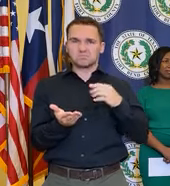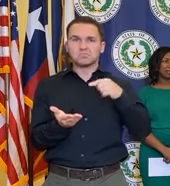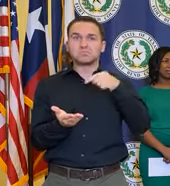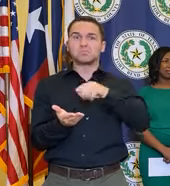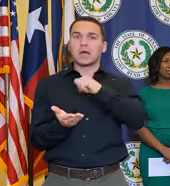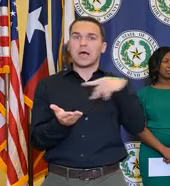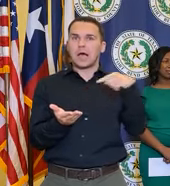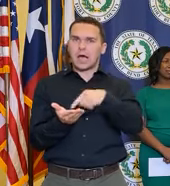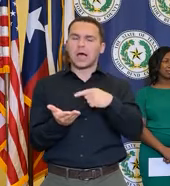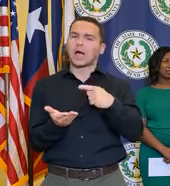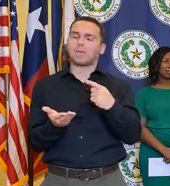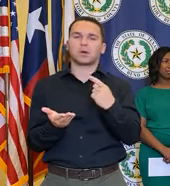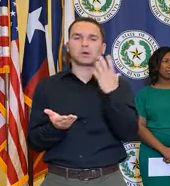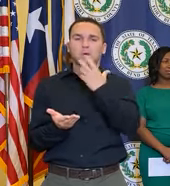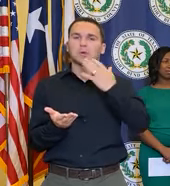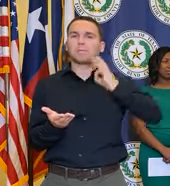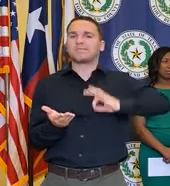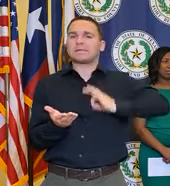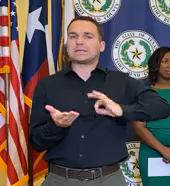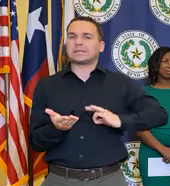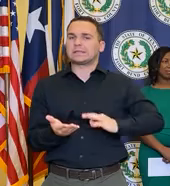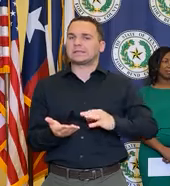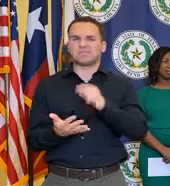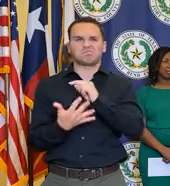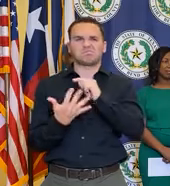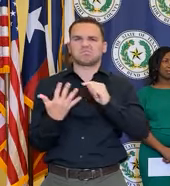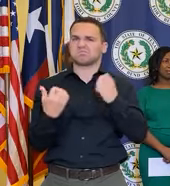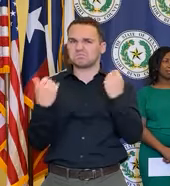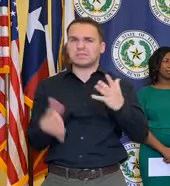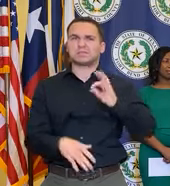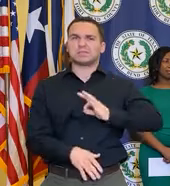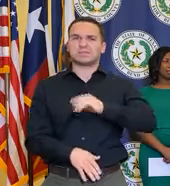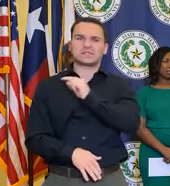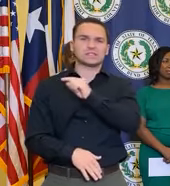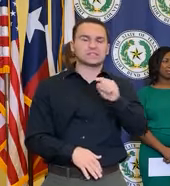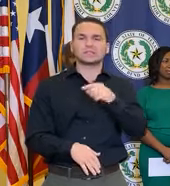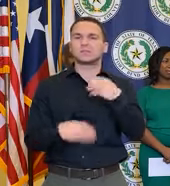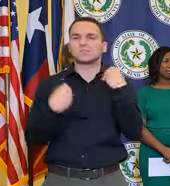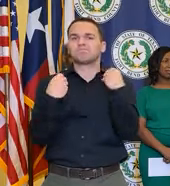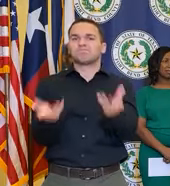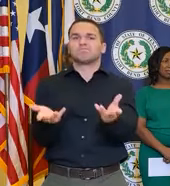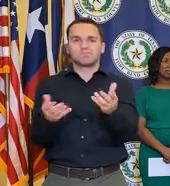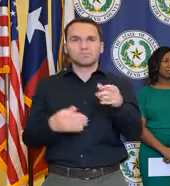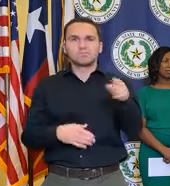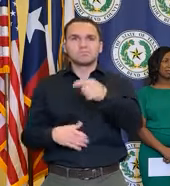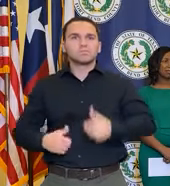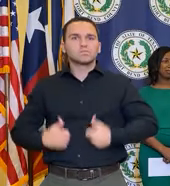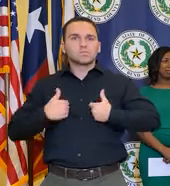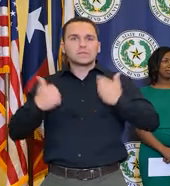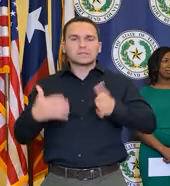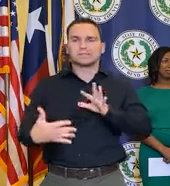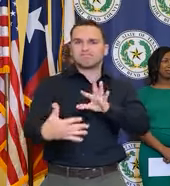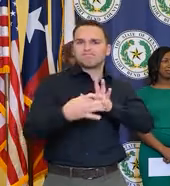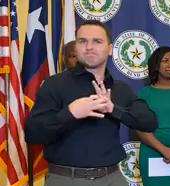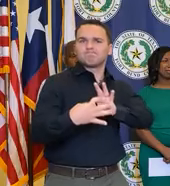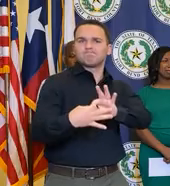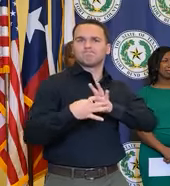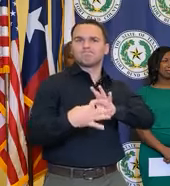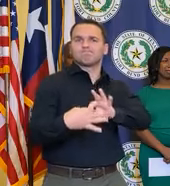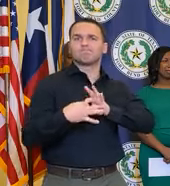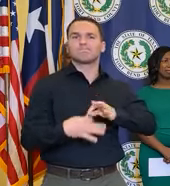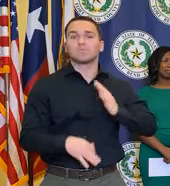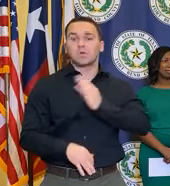app is going to benefit and, you know, bring residents close to, or bring county